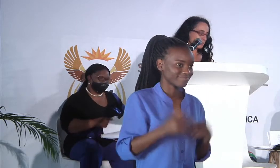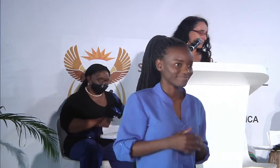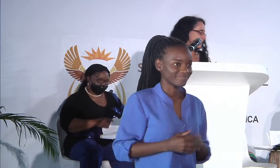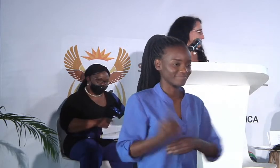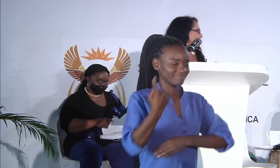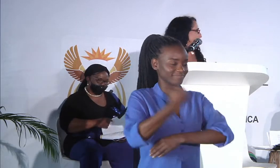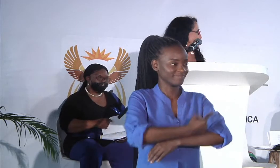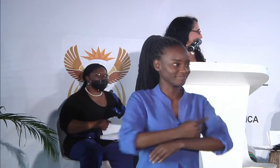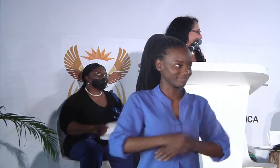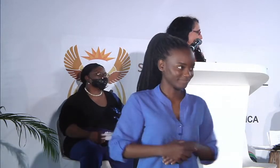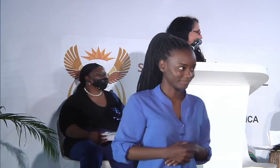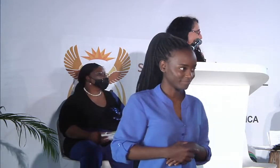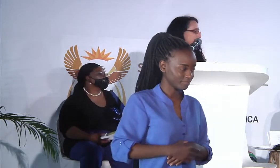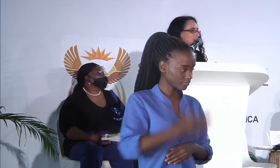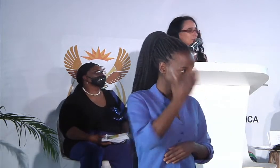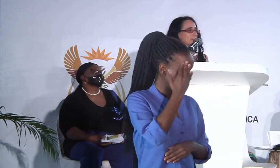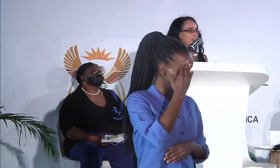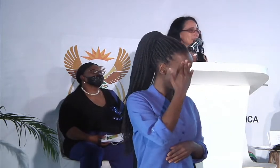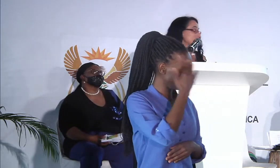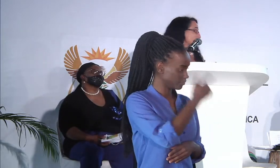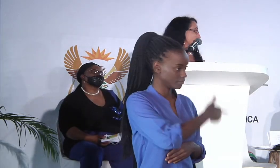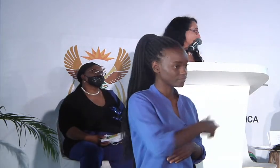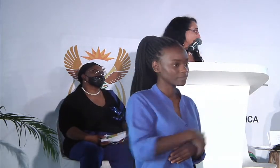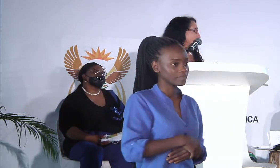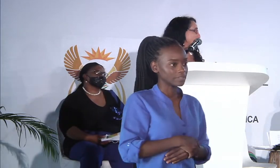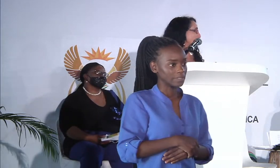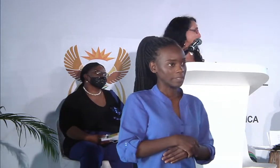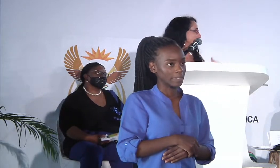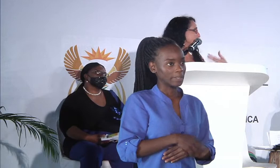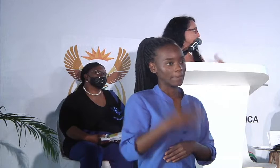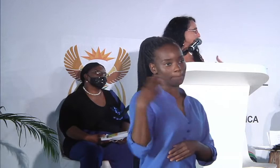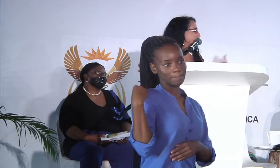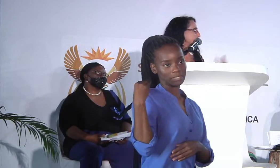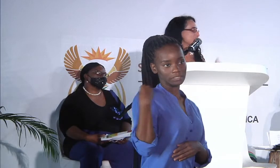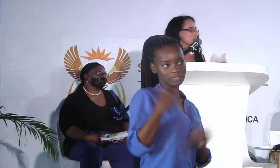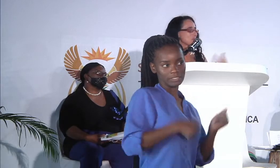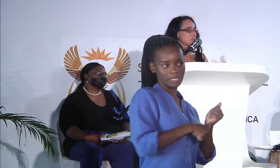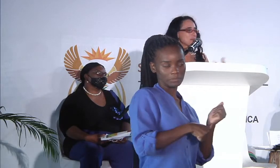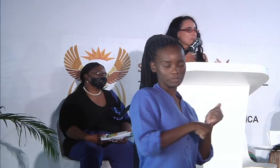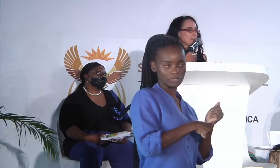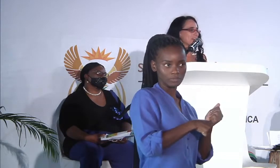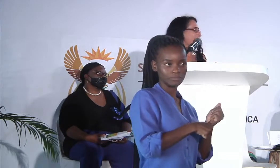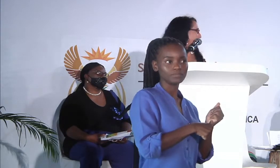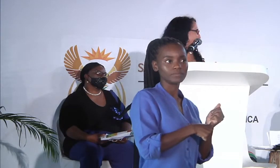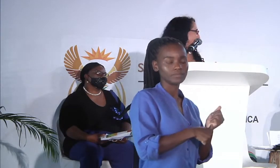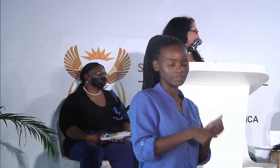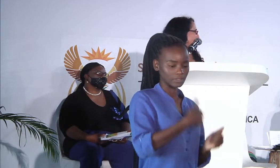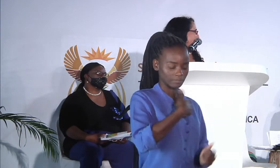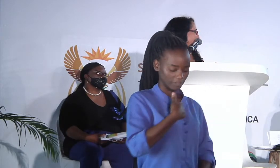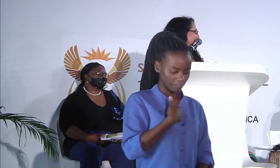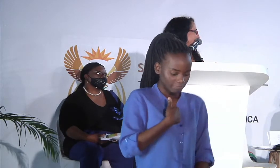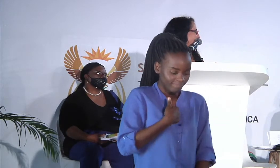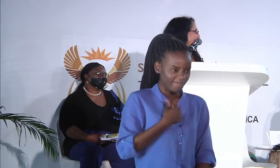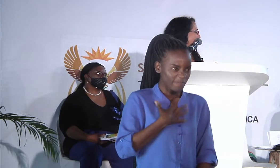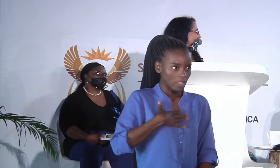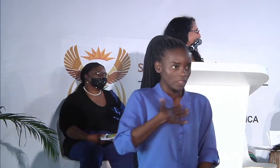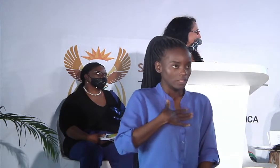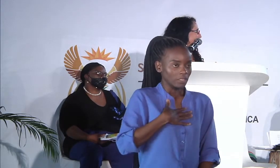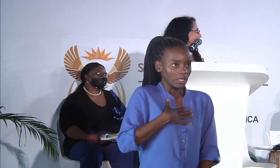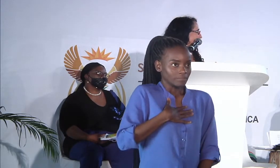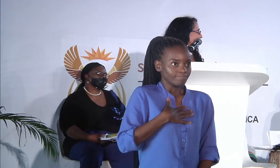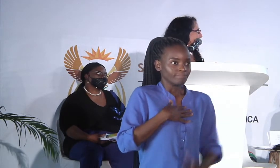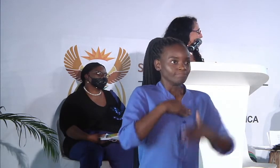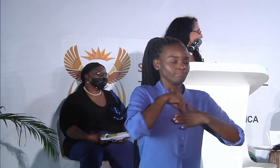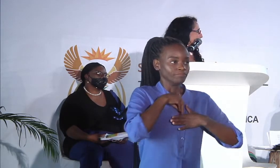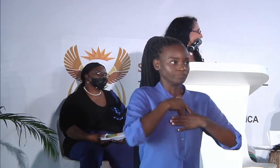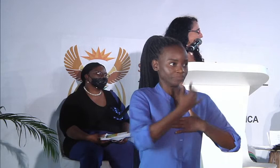Deputy Minister, when you spoke, it takes a lot to make me feel weepy and stuff like that, and I really felt